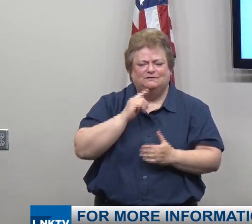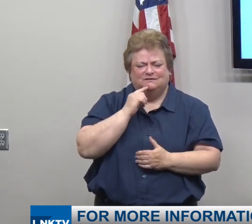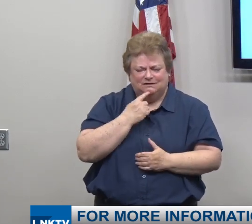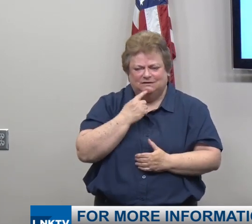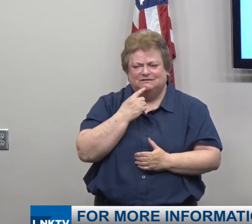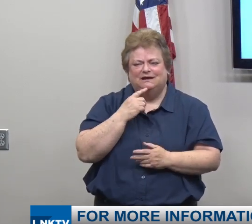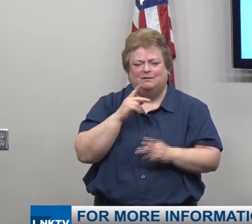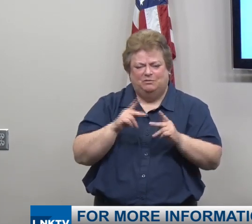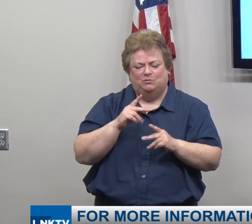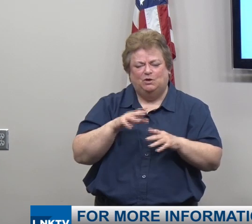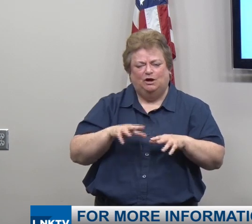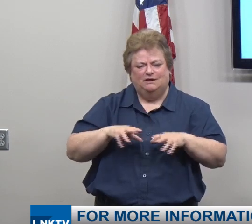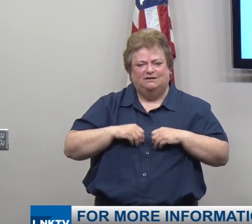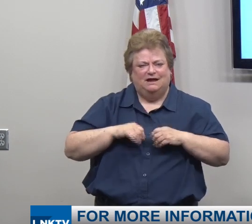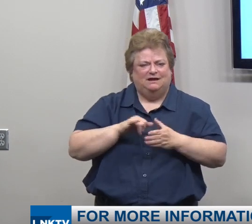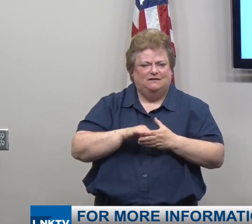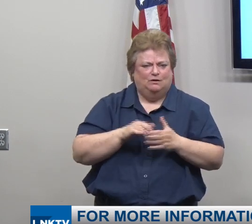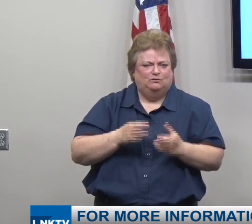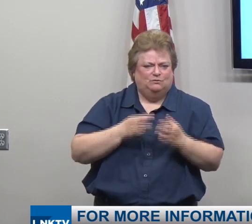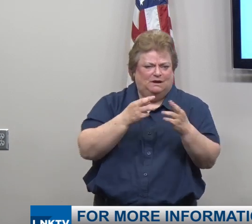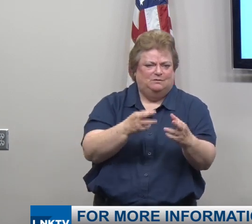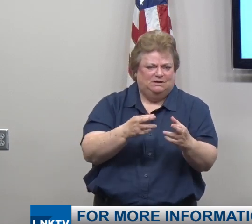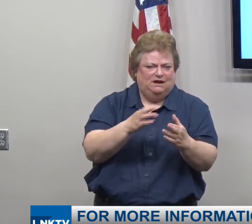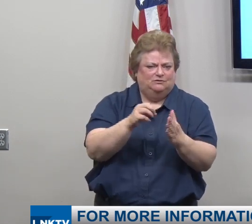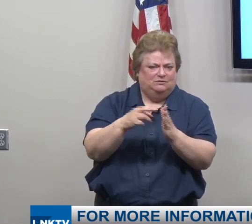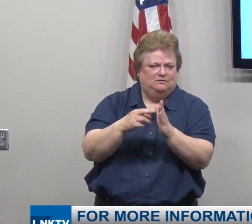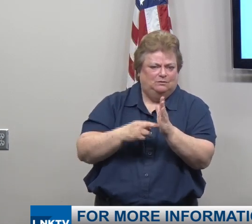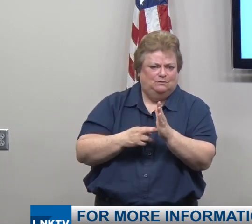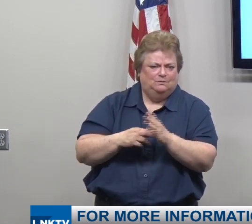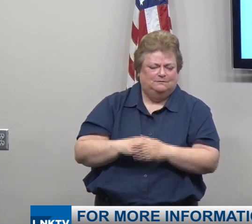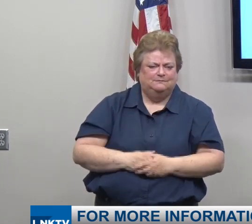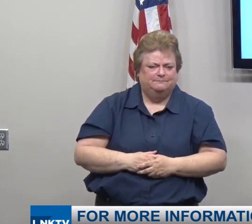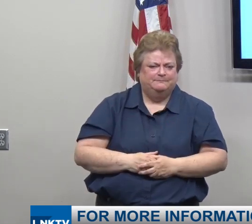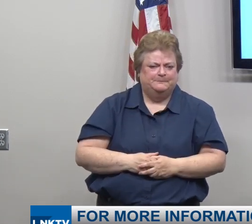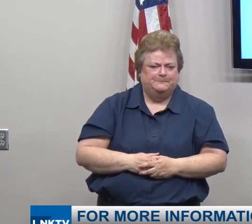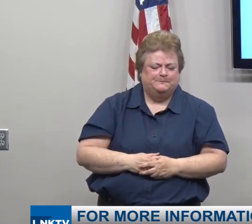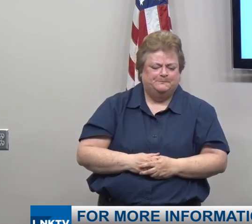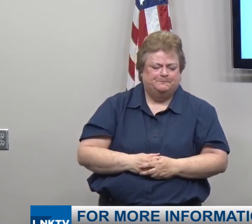see people taking these recommendations and guidelines.